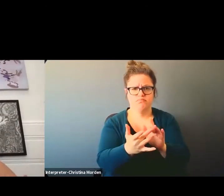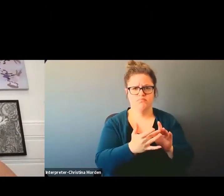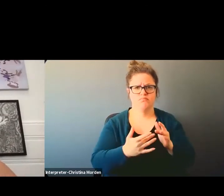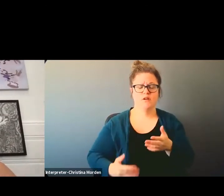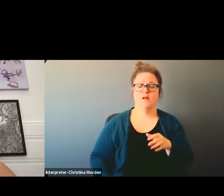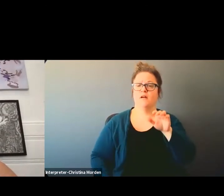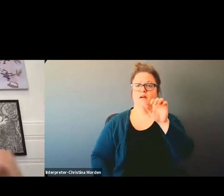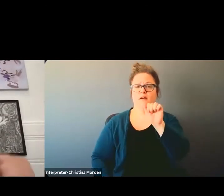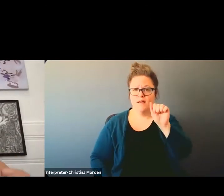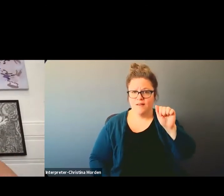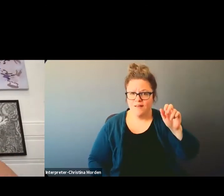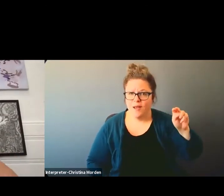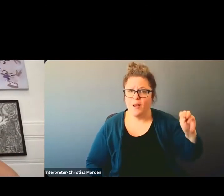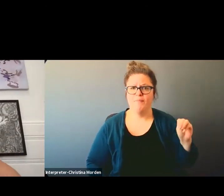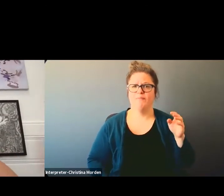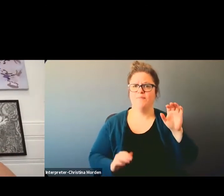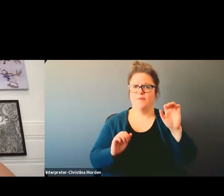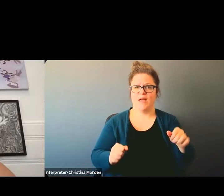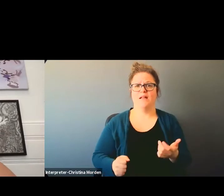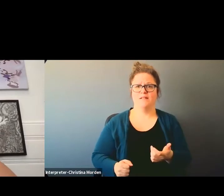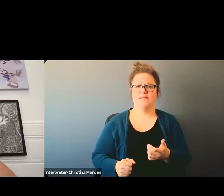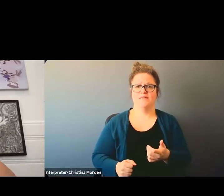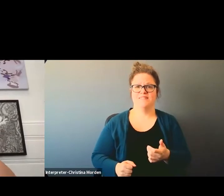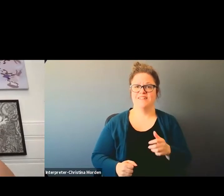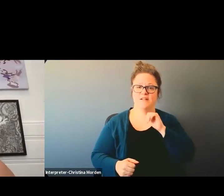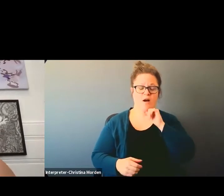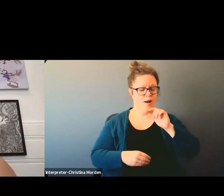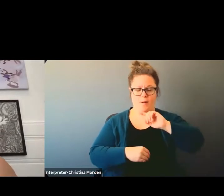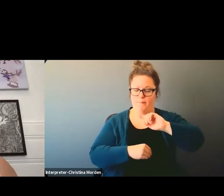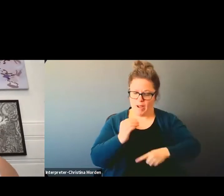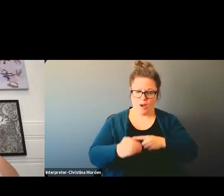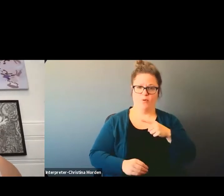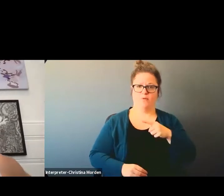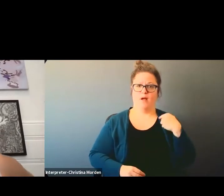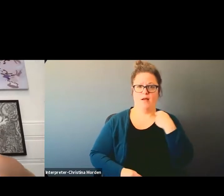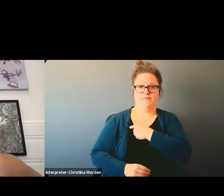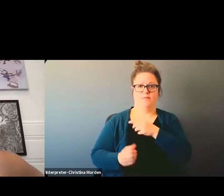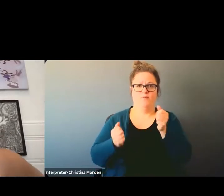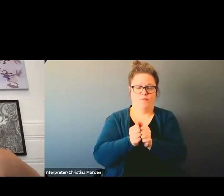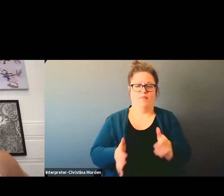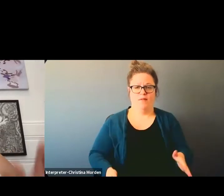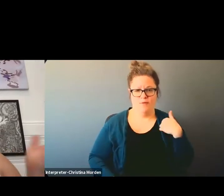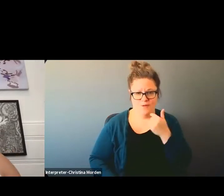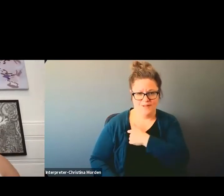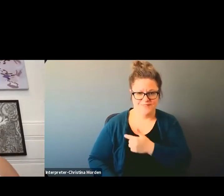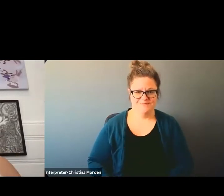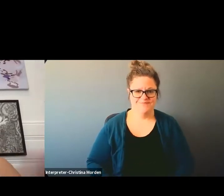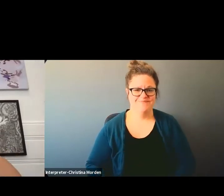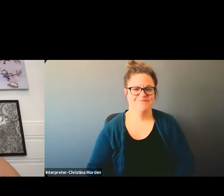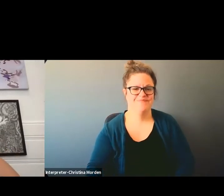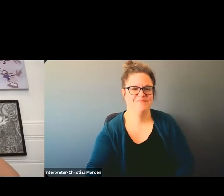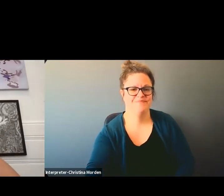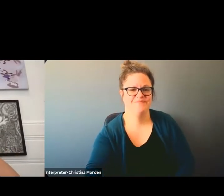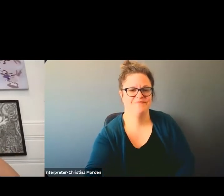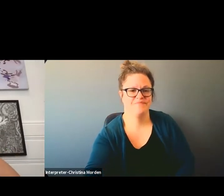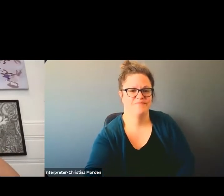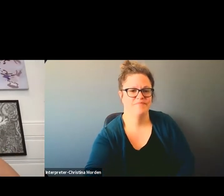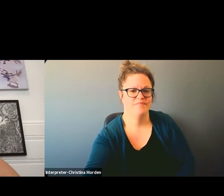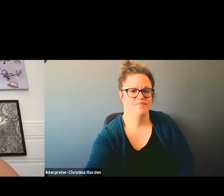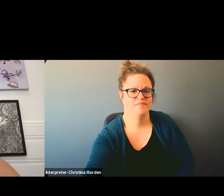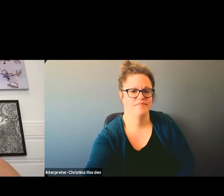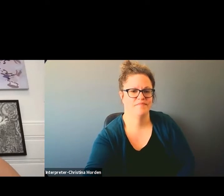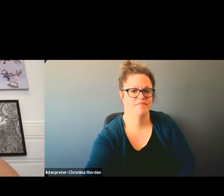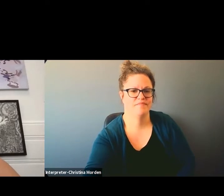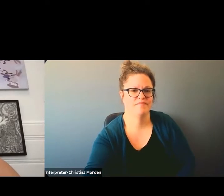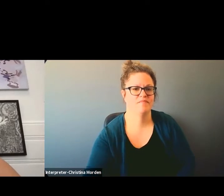to AANM, nothing about us without us. So today for this presentation,